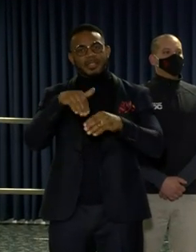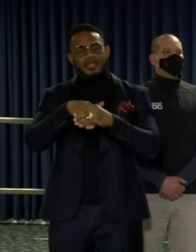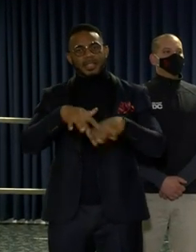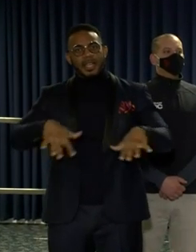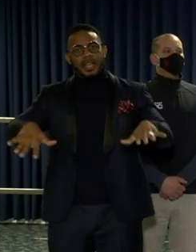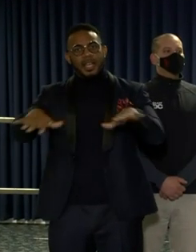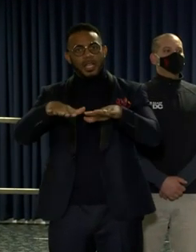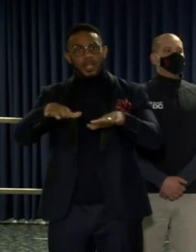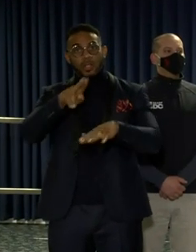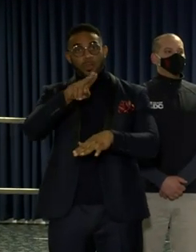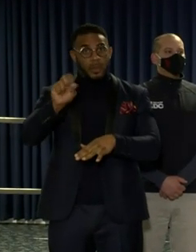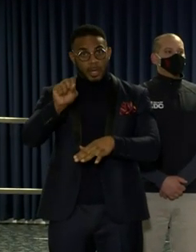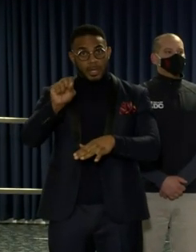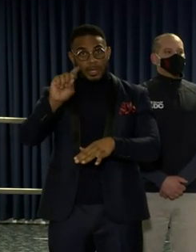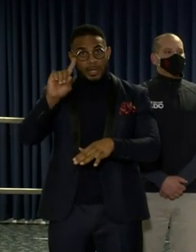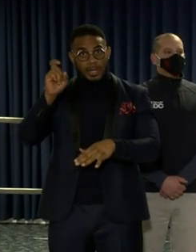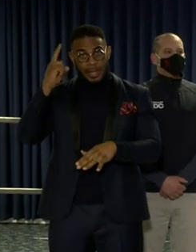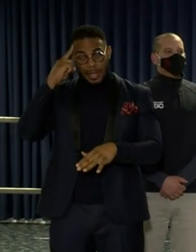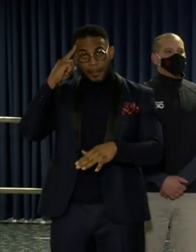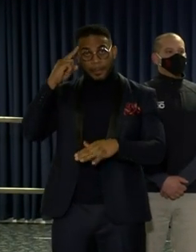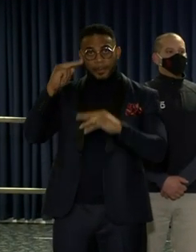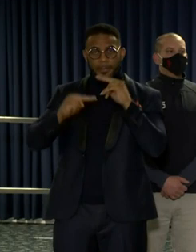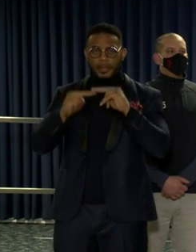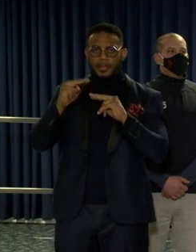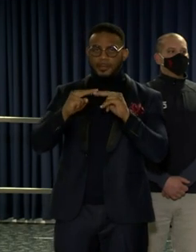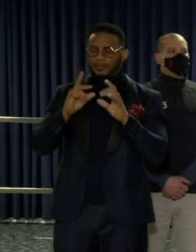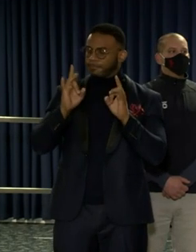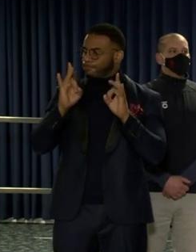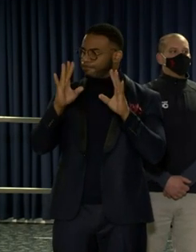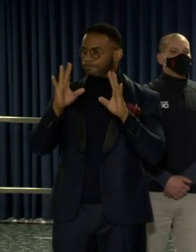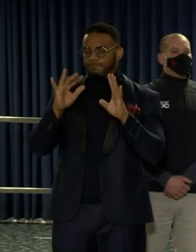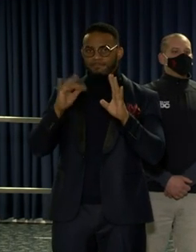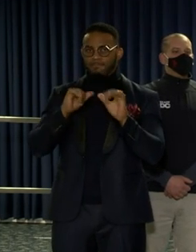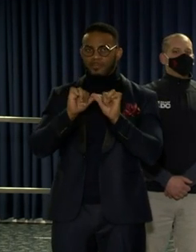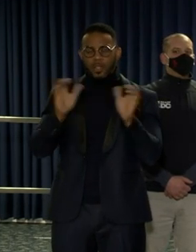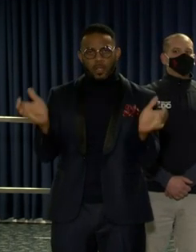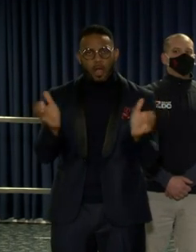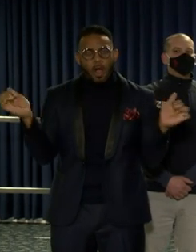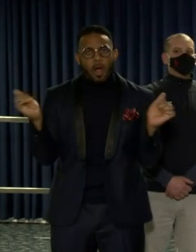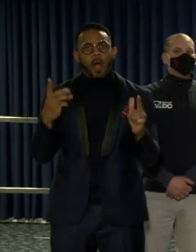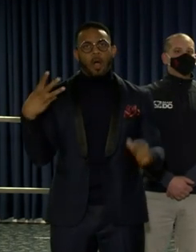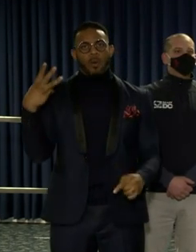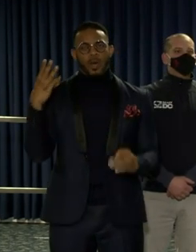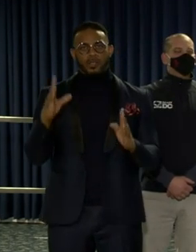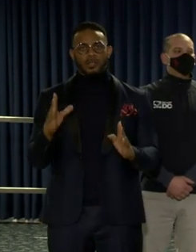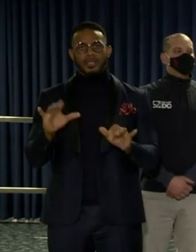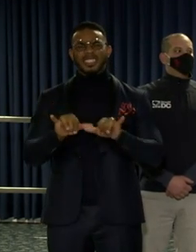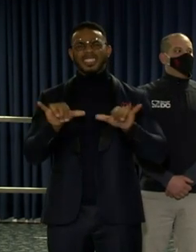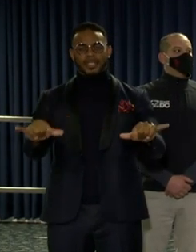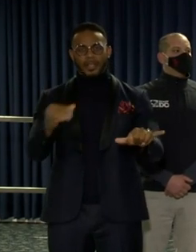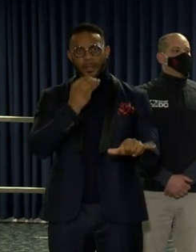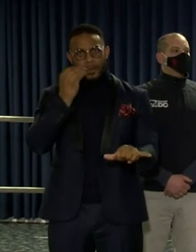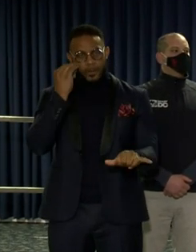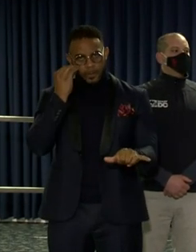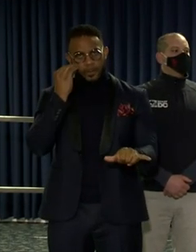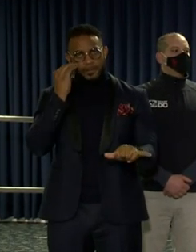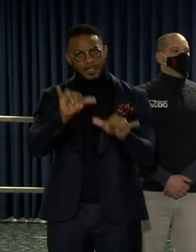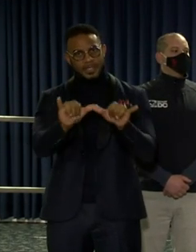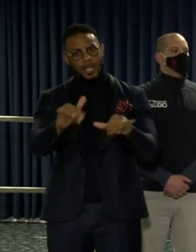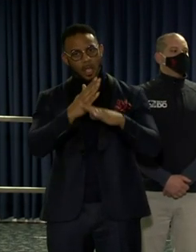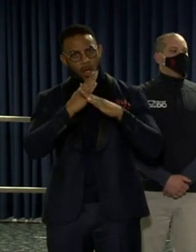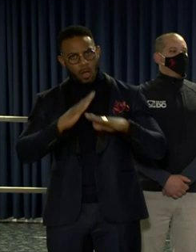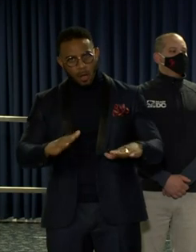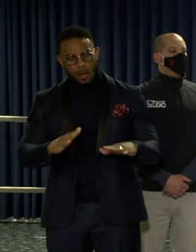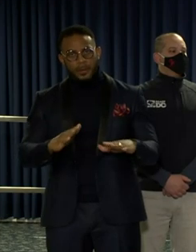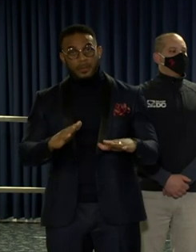inside the United States Capitol building. I continue to urge all Washingtonians to stay home and stay